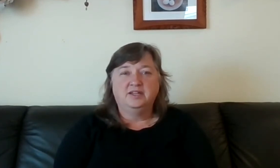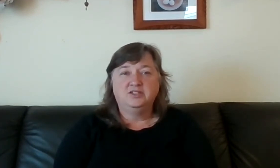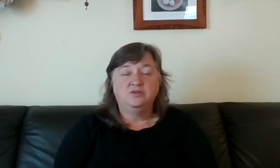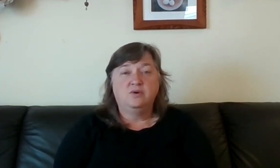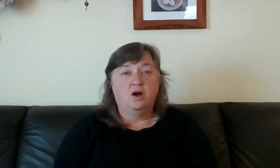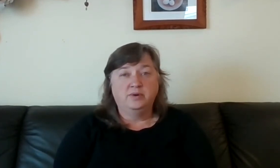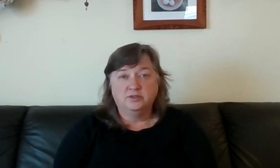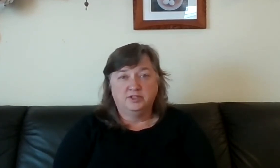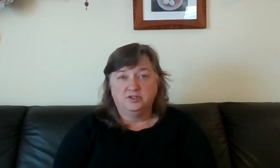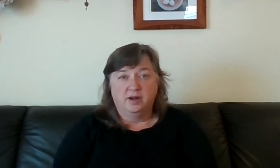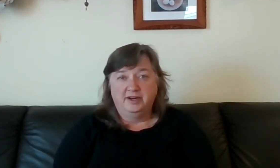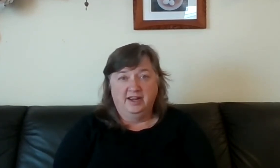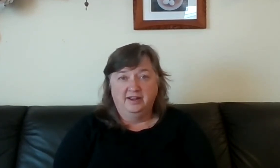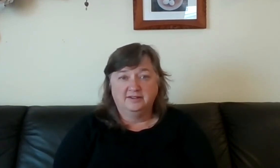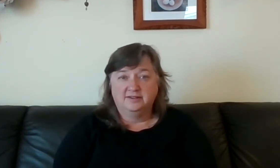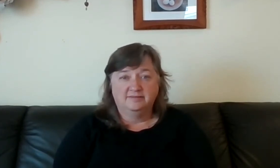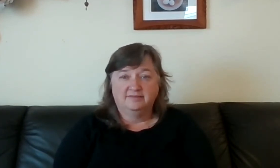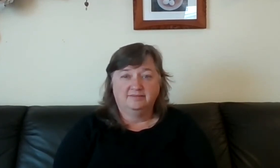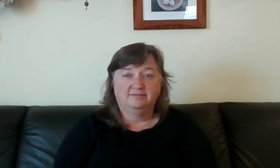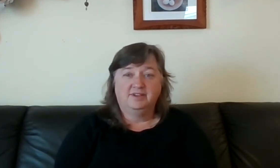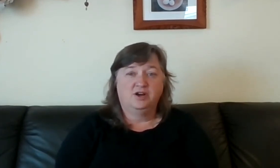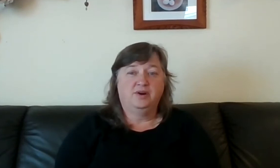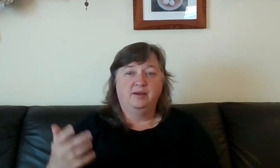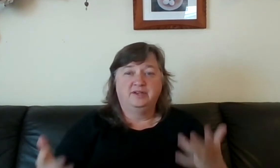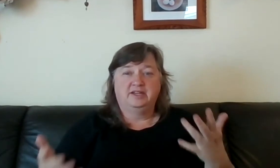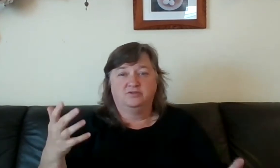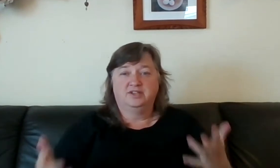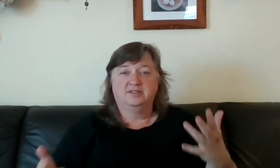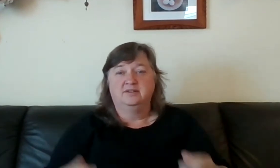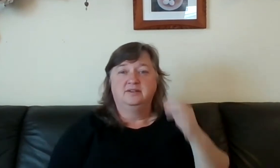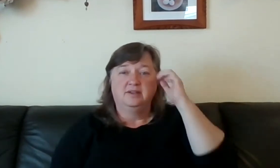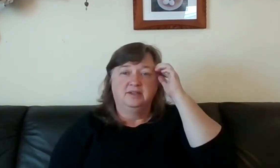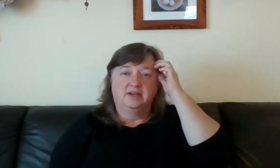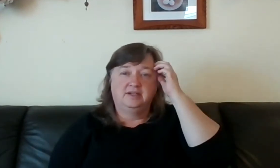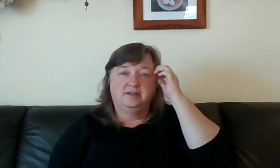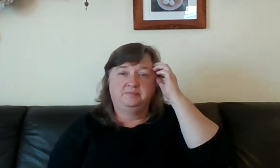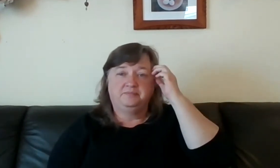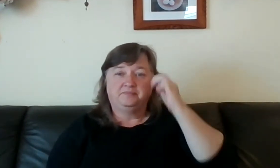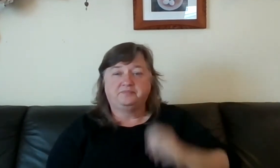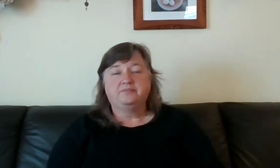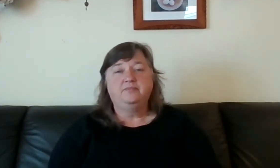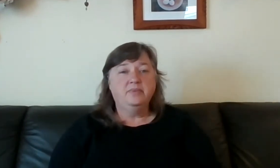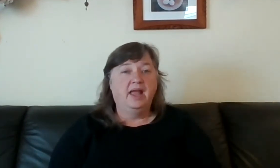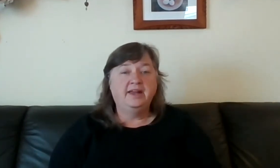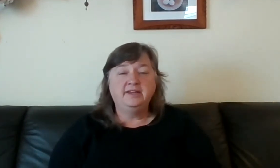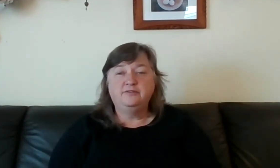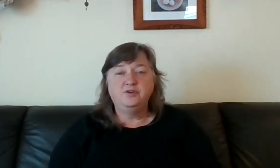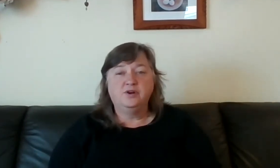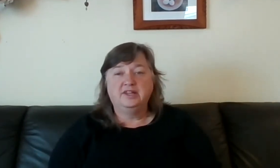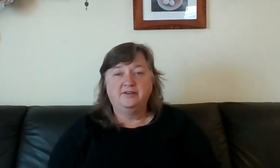Unless you always switch your dominant hand, you know, or ambidextrous. And if you are a